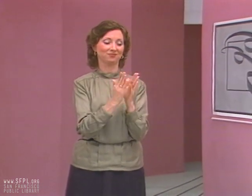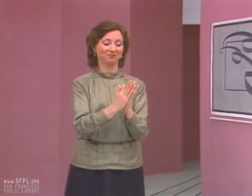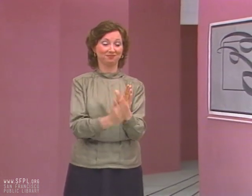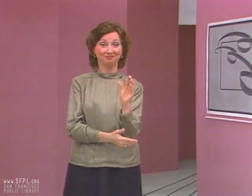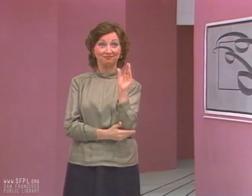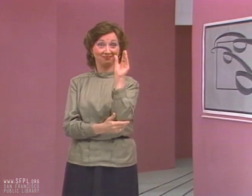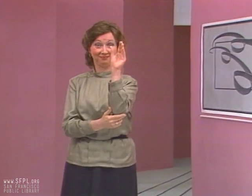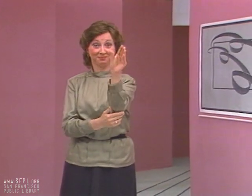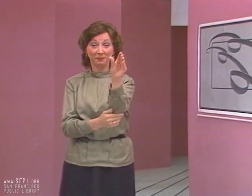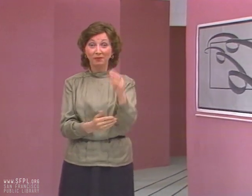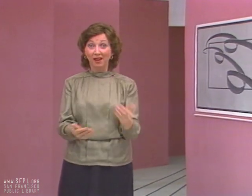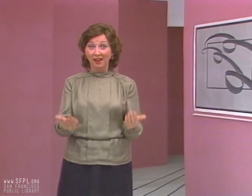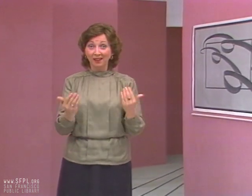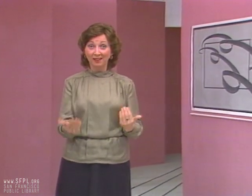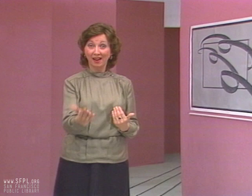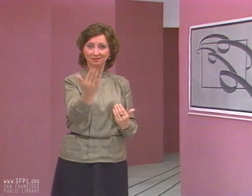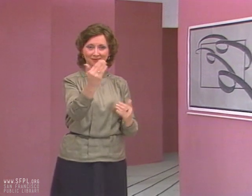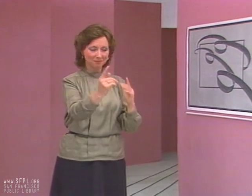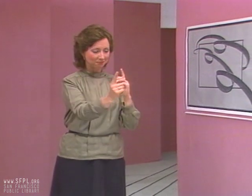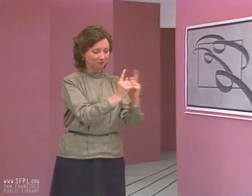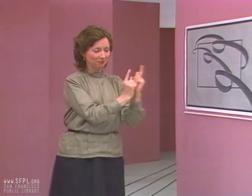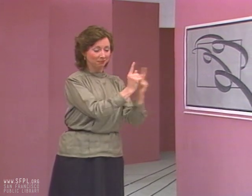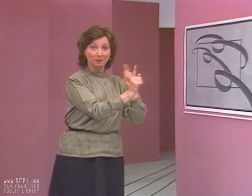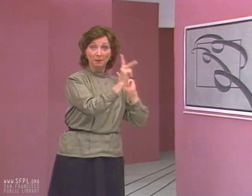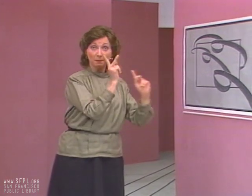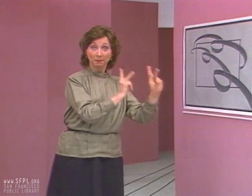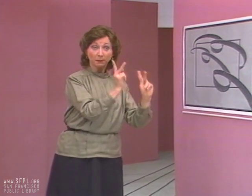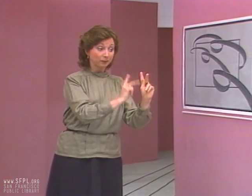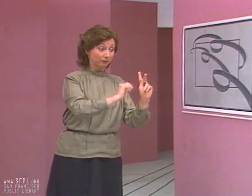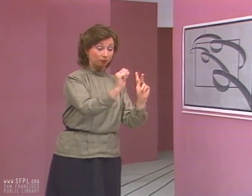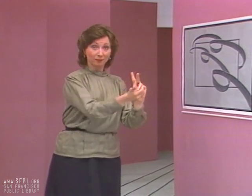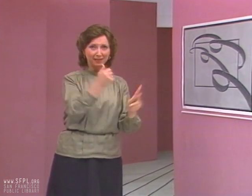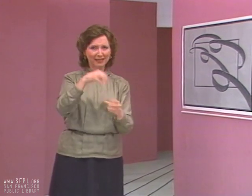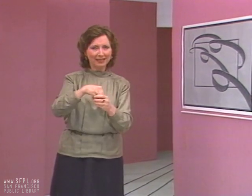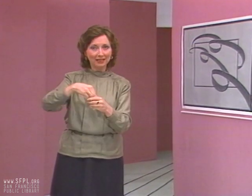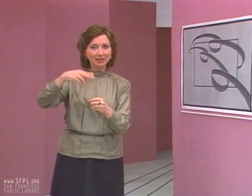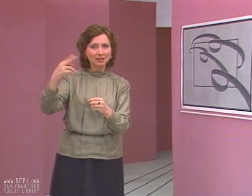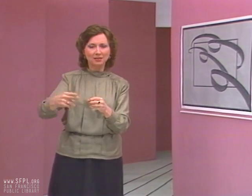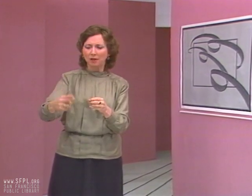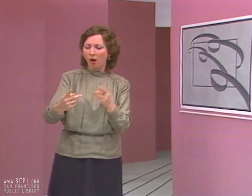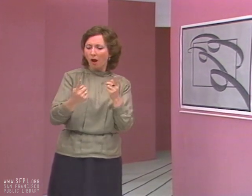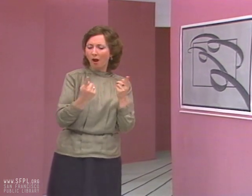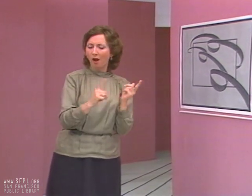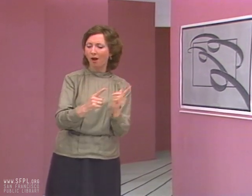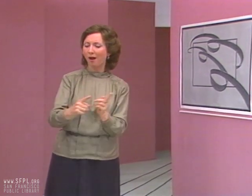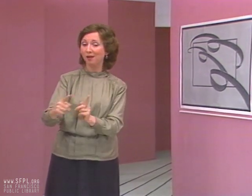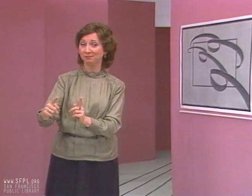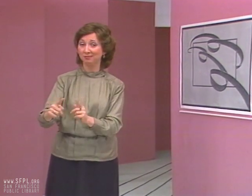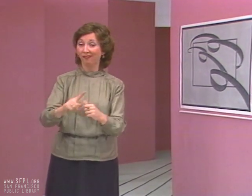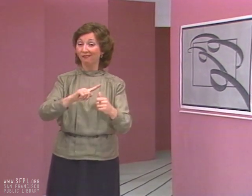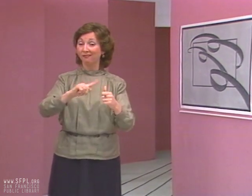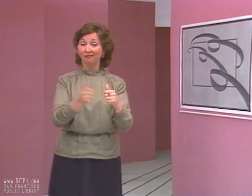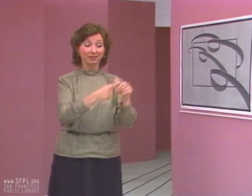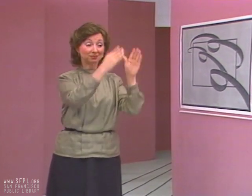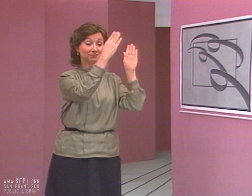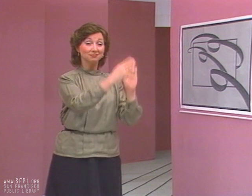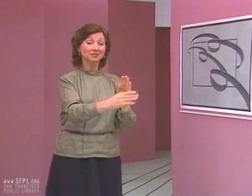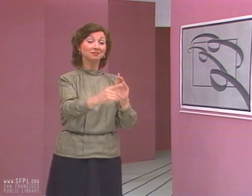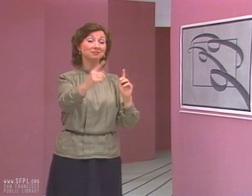history. Now we'll be talking to people who have played significant roles in the making of that history. One person